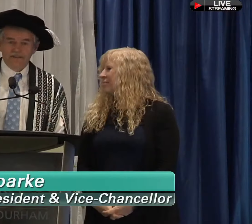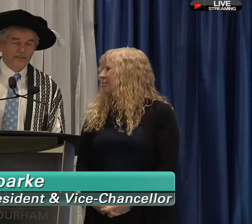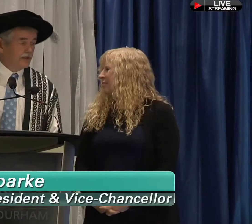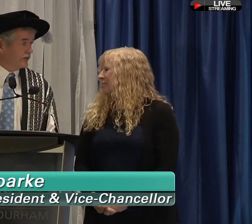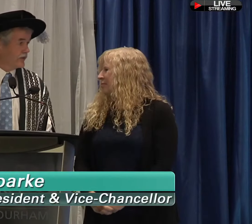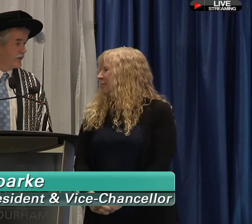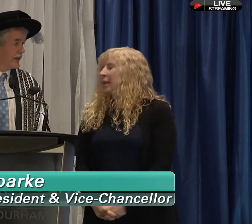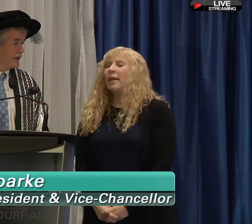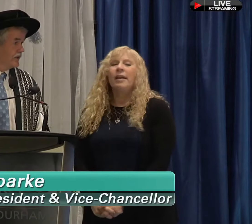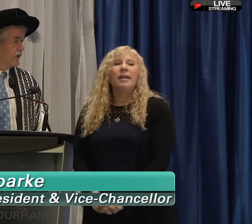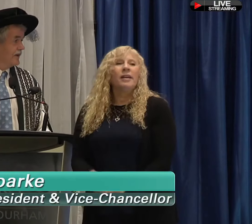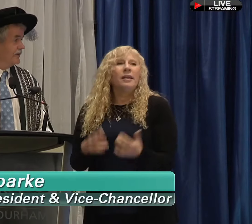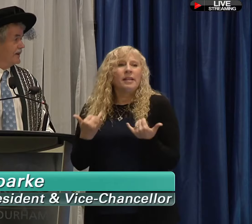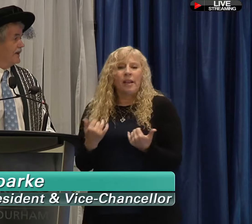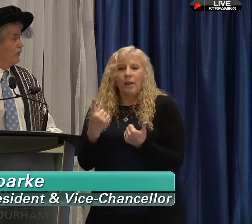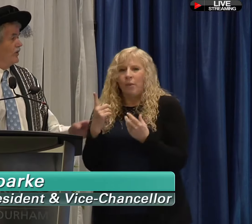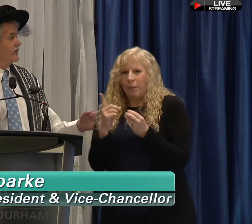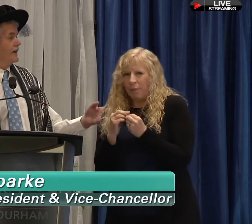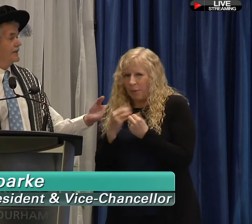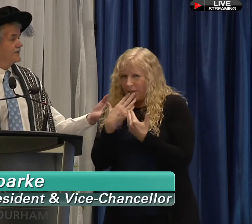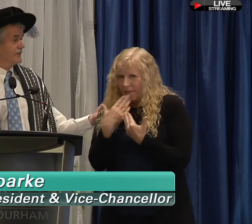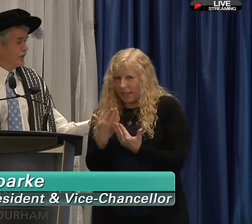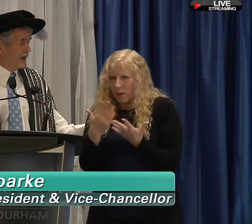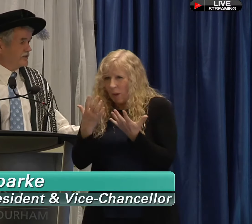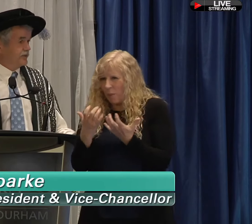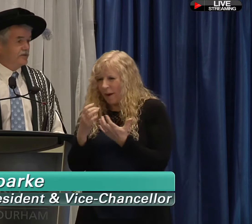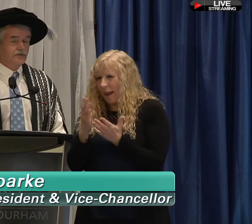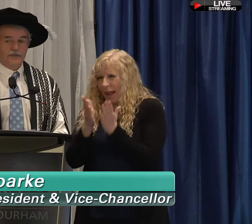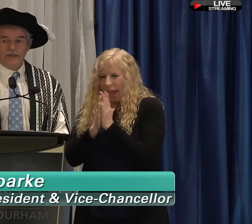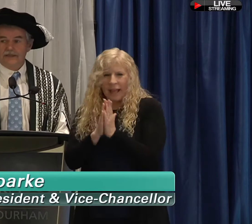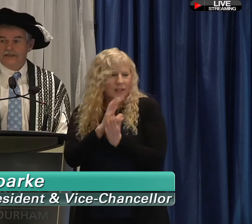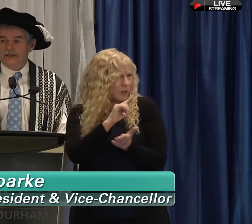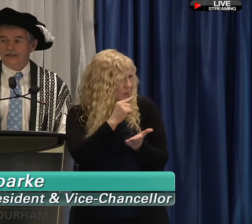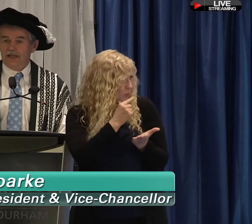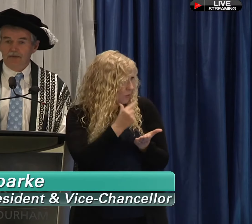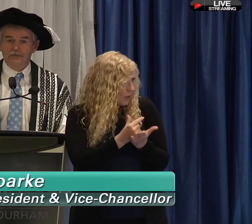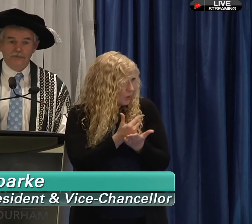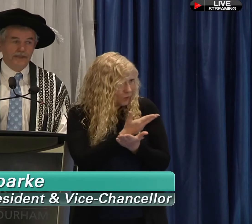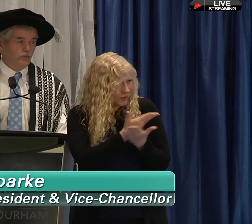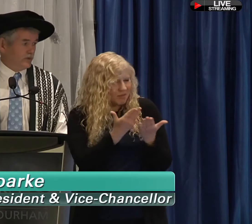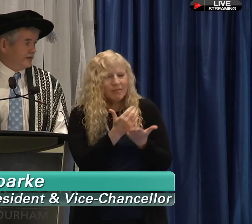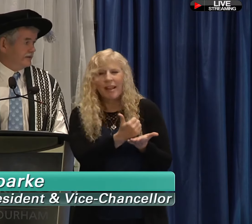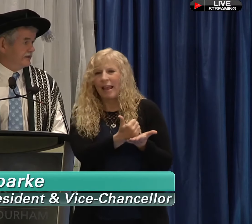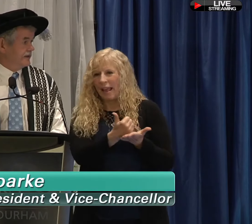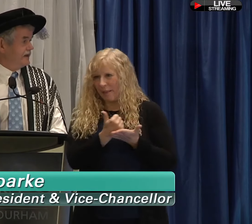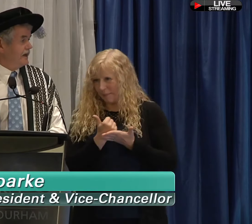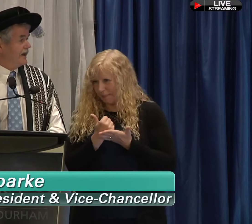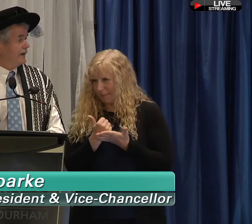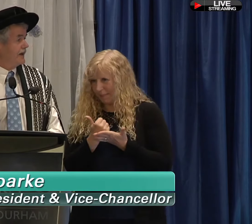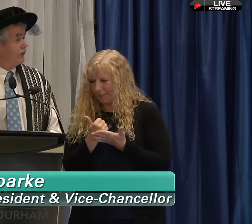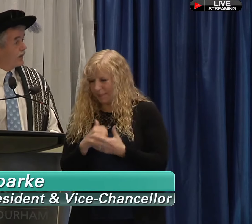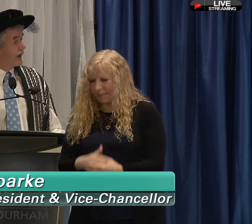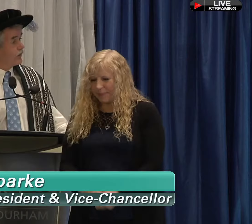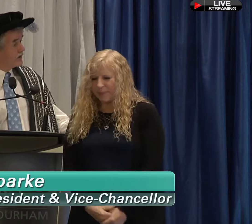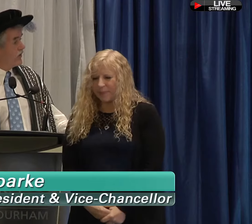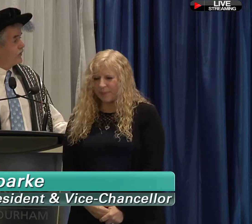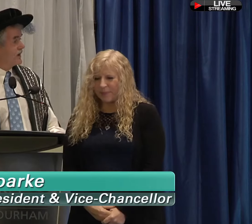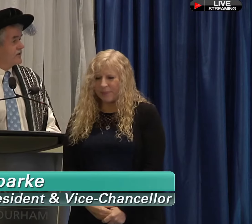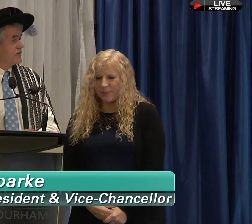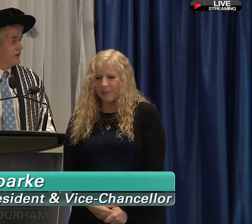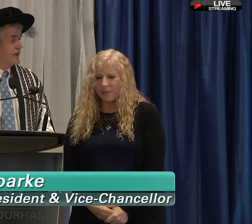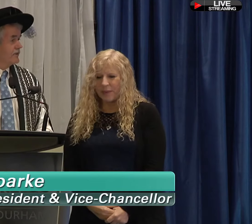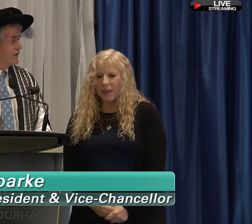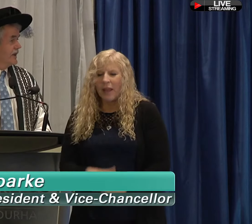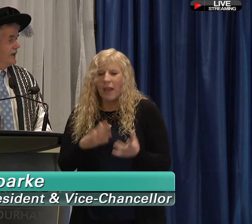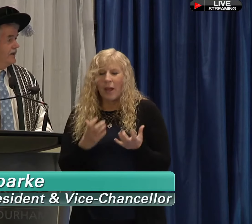Now, there's another thank you that I want to ask the graduands to help me with. And what I would note